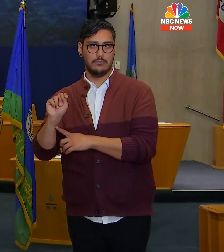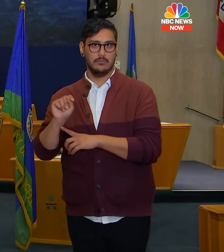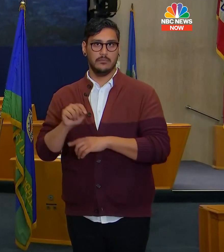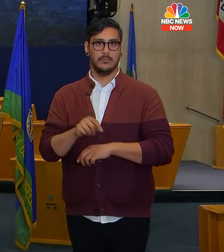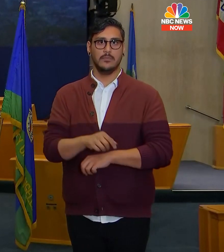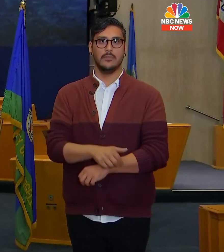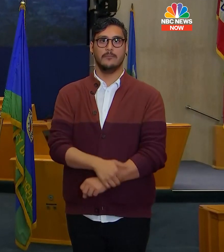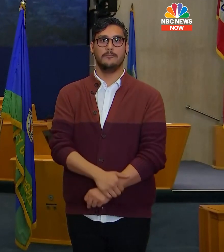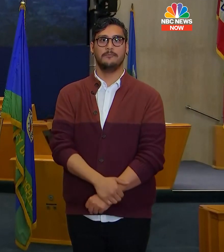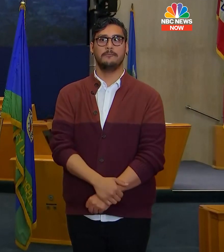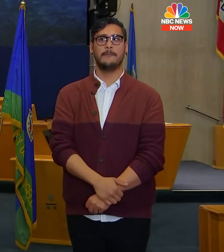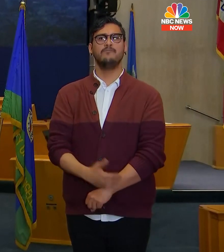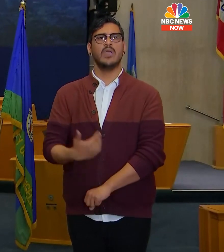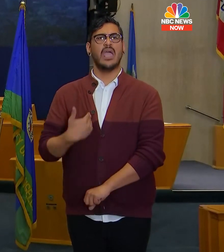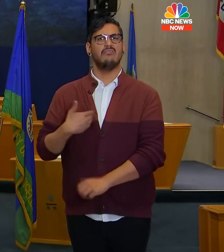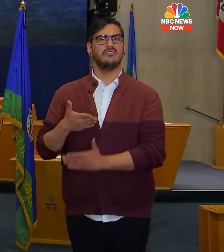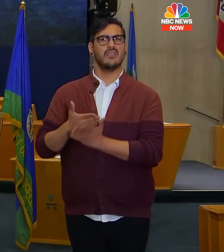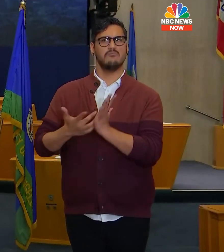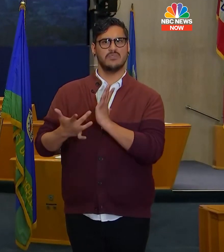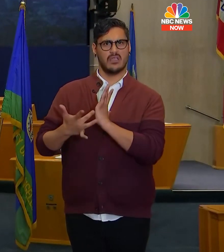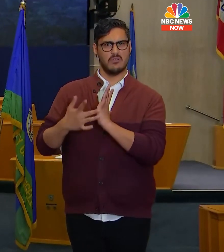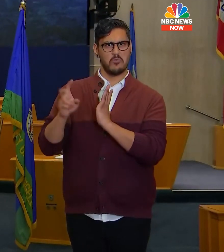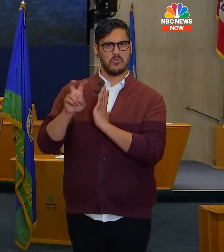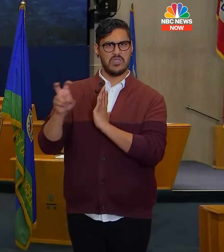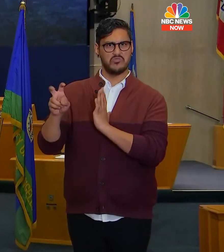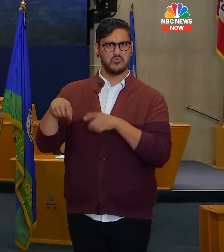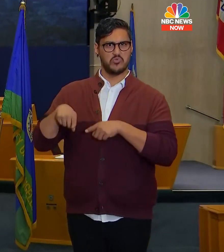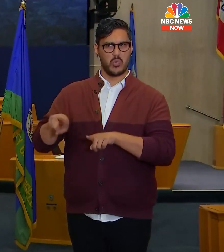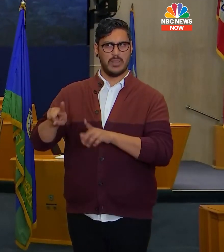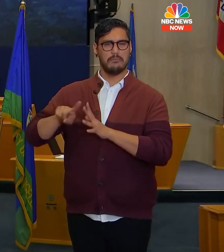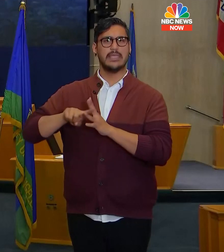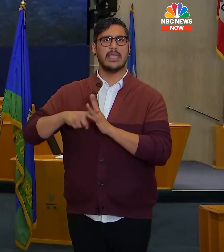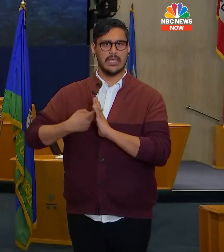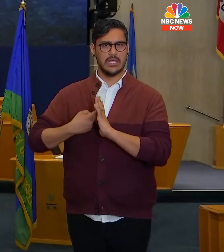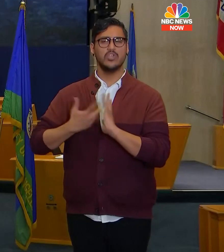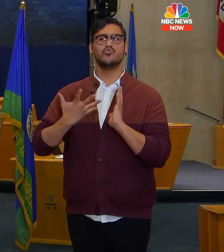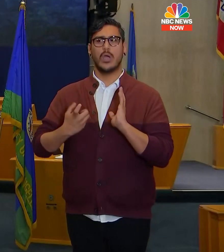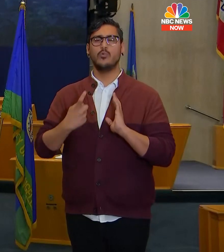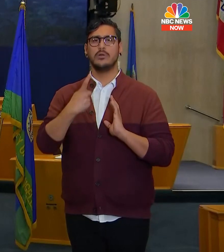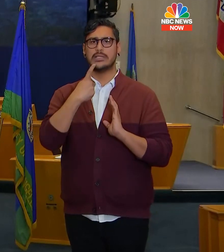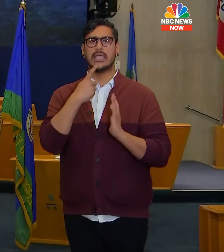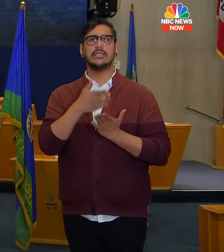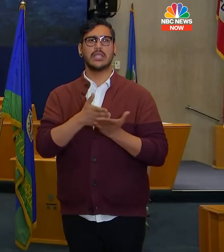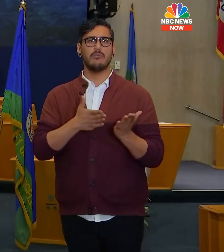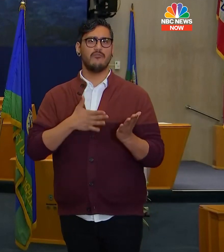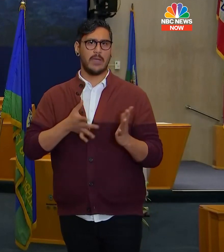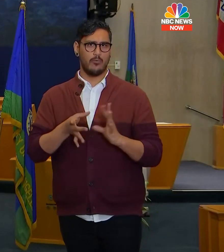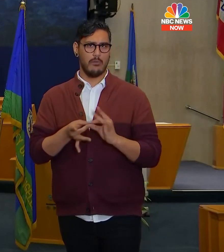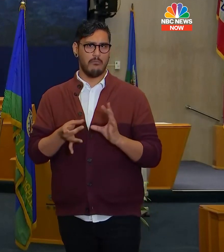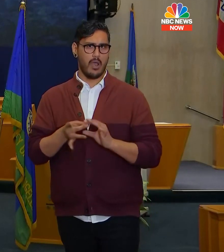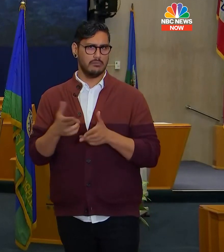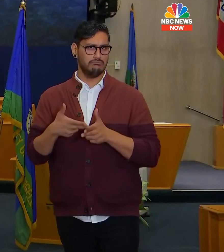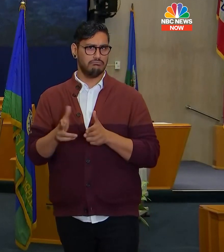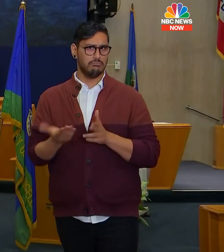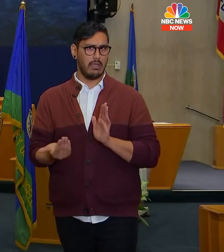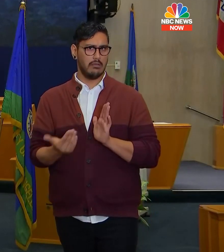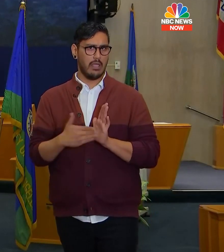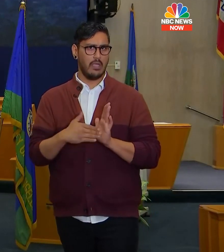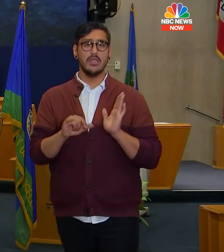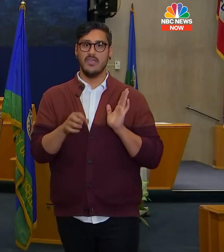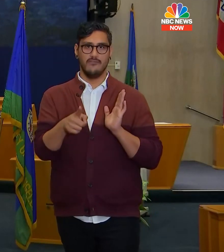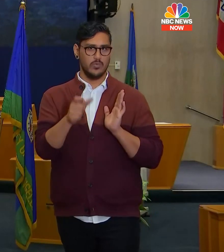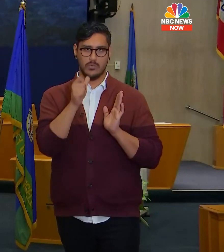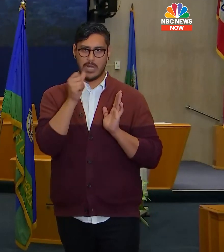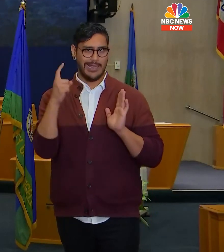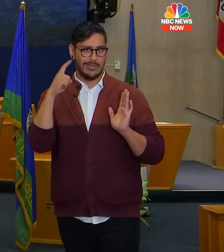actually we had some technical difficulties at the beginning, so I'm going to repeat some of my remarks very briefly in case those who did not get